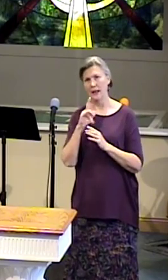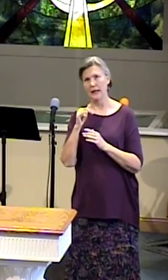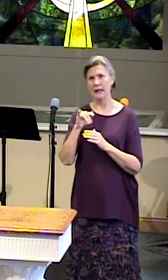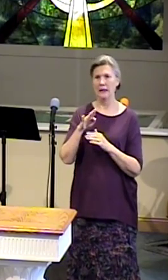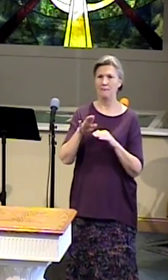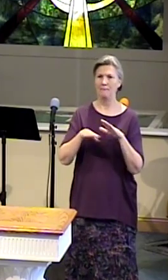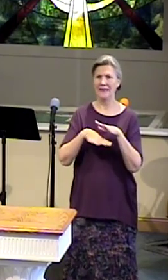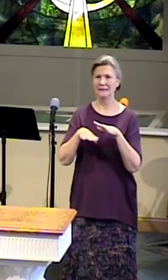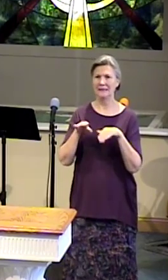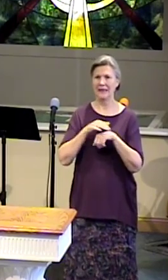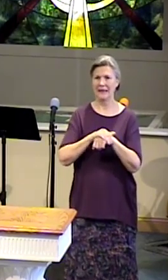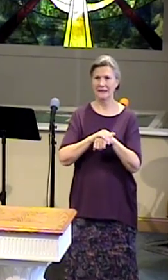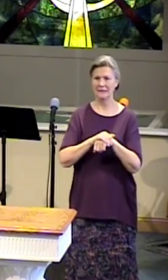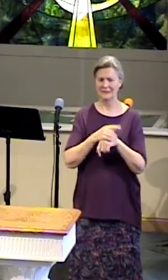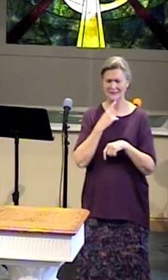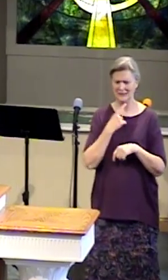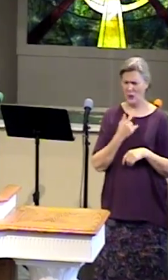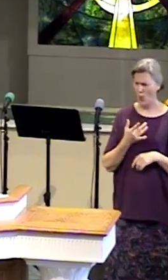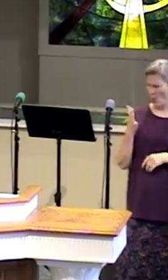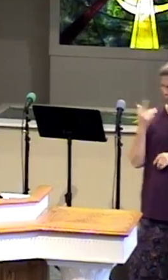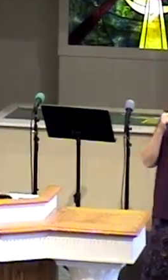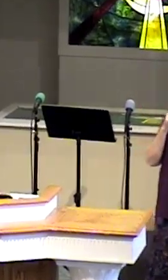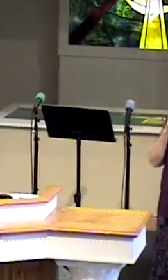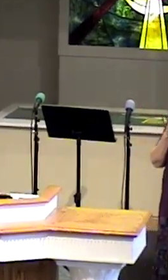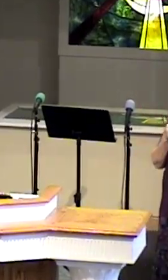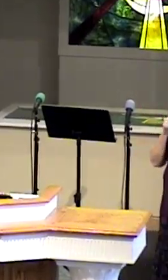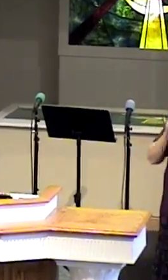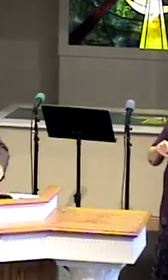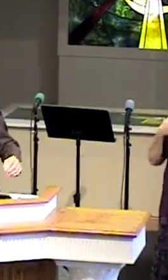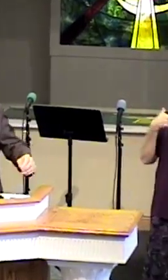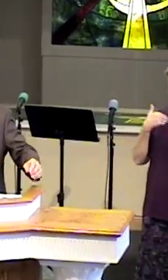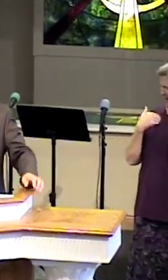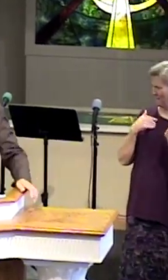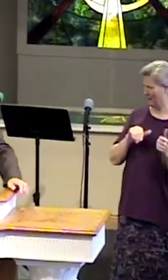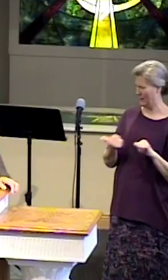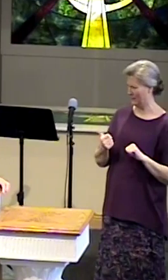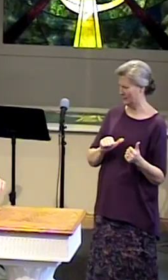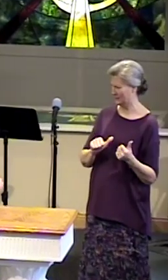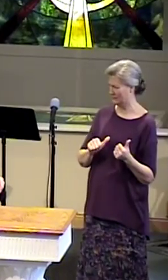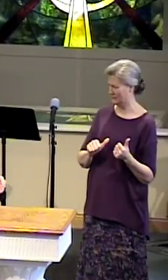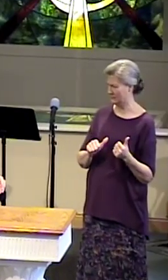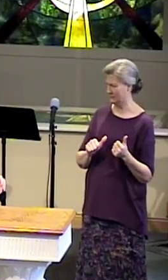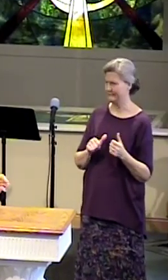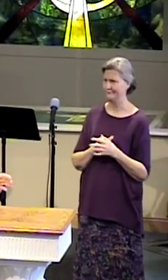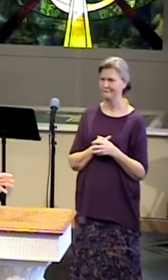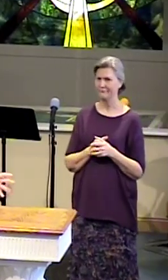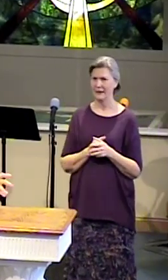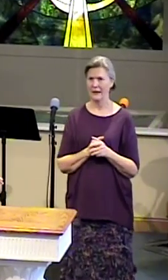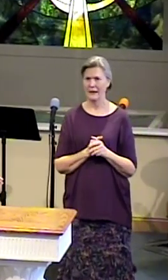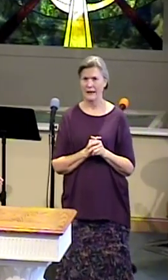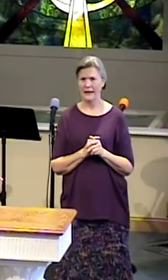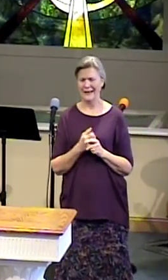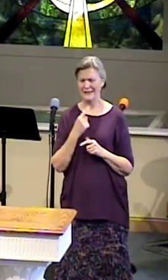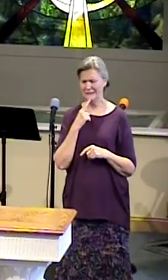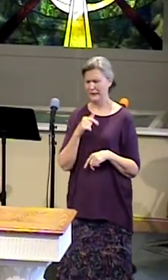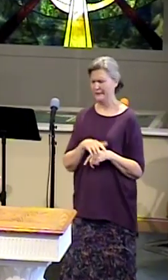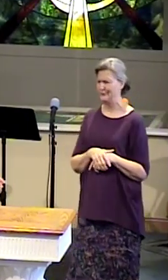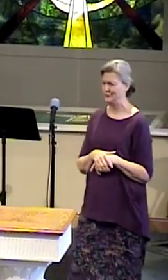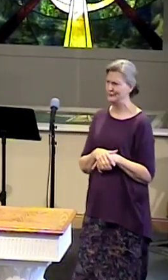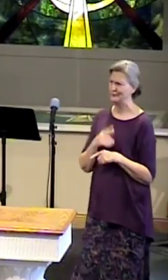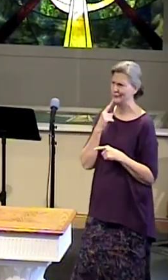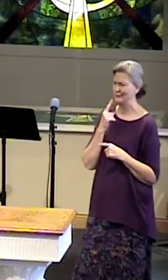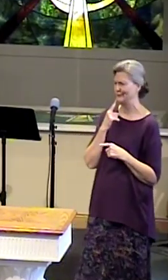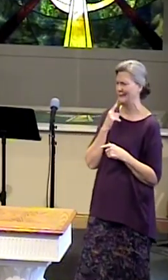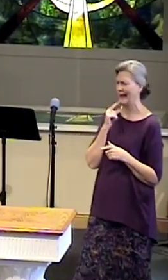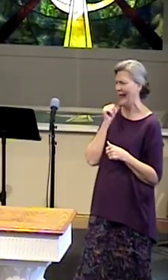Why may I not have it? He didn't say, well, that's not the way I see it. He